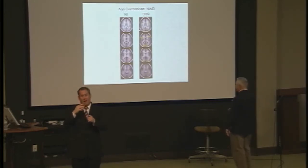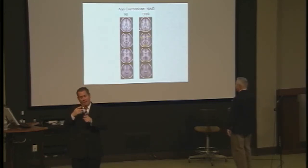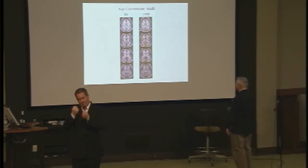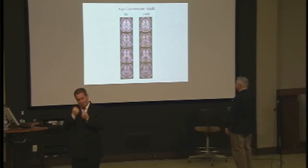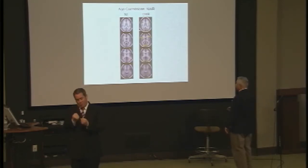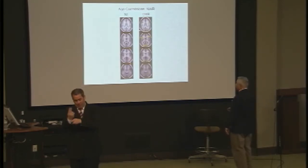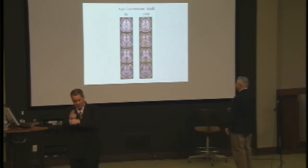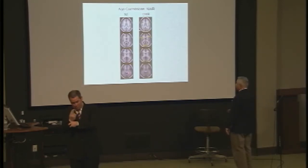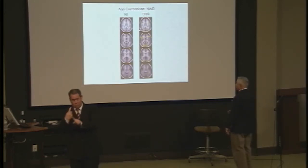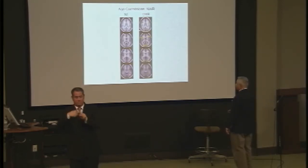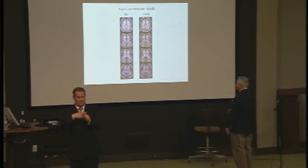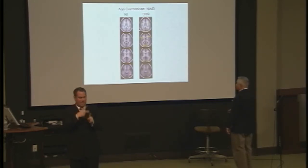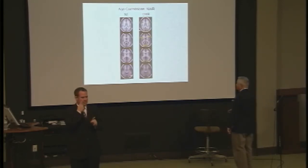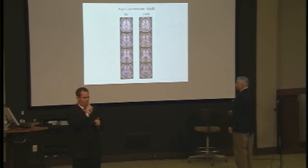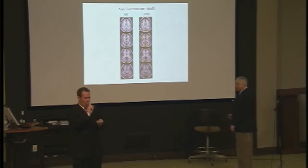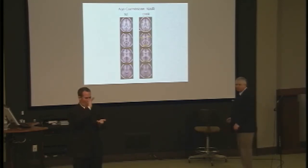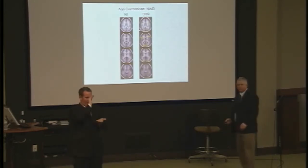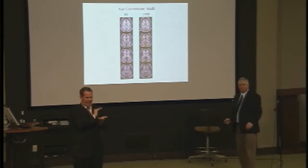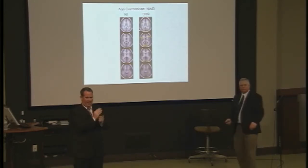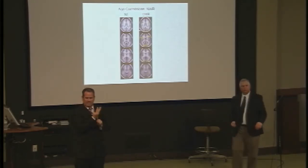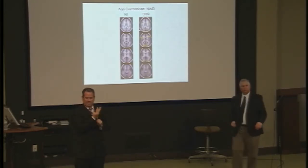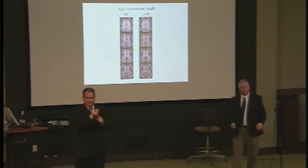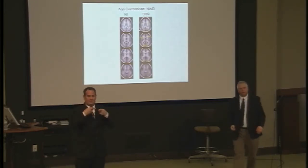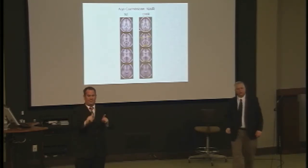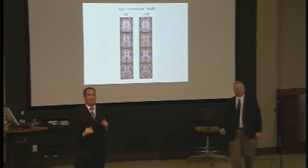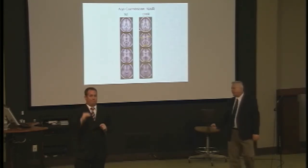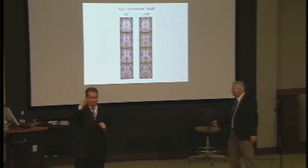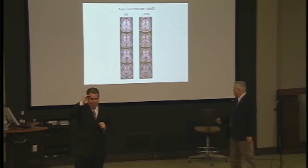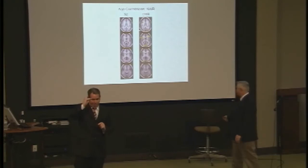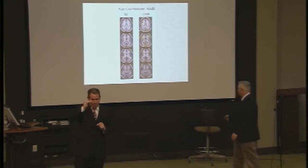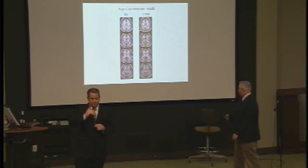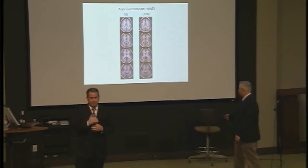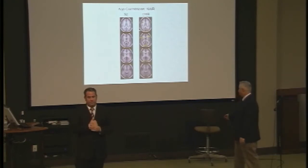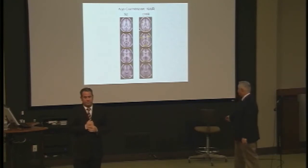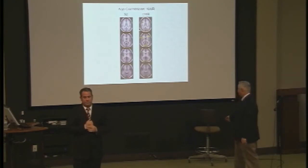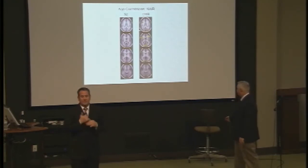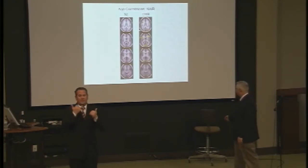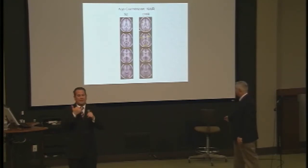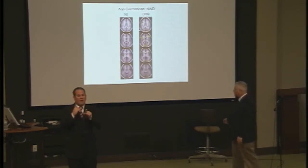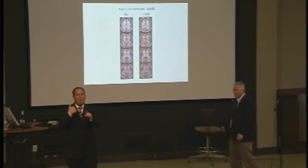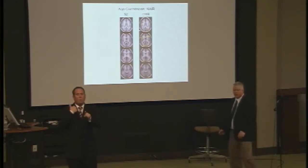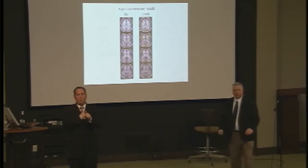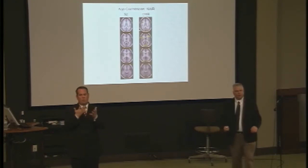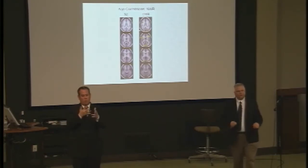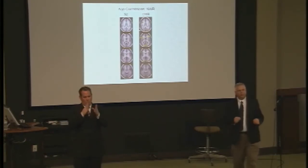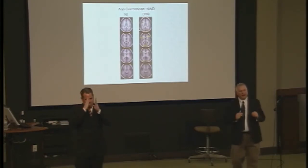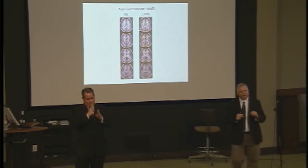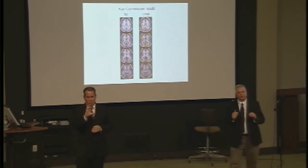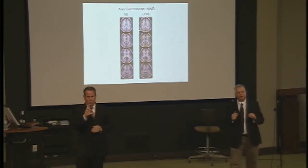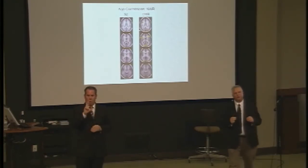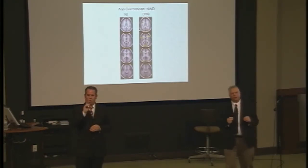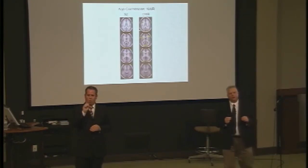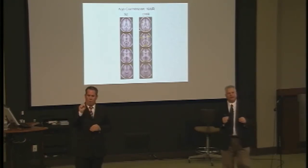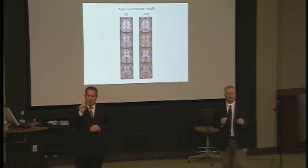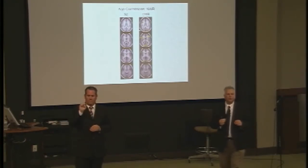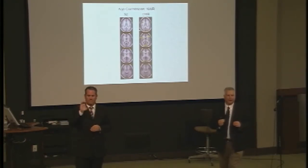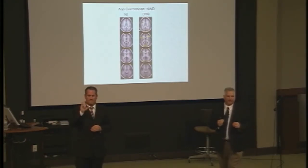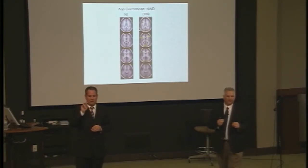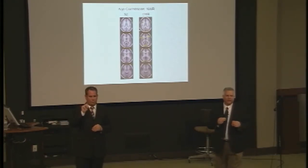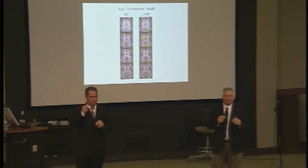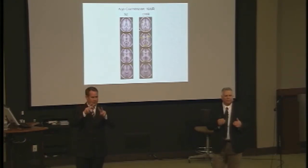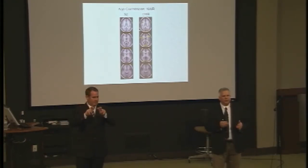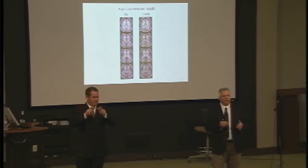was that the left ventral visual word form area seen here was positively correlated